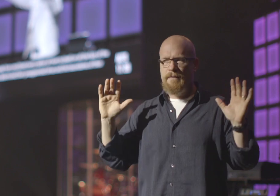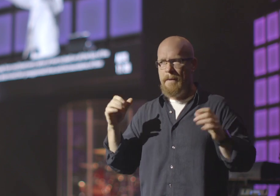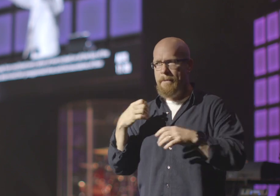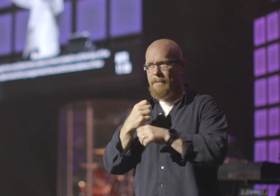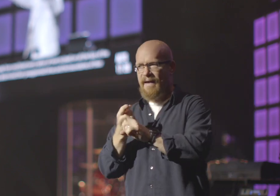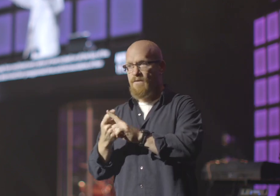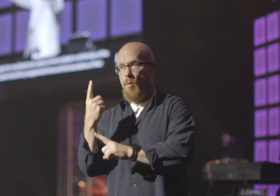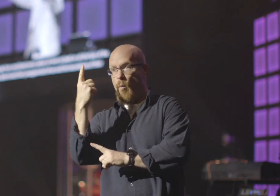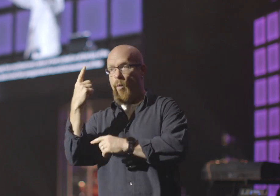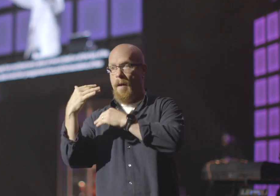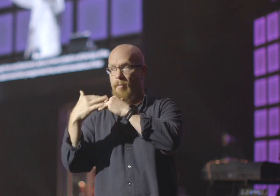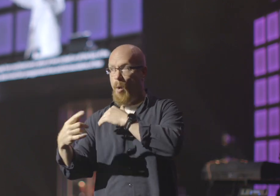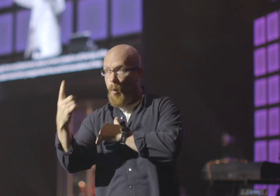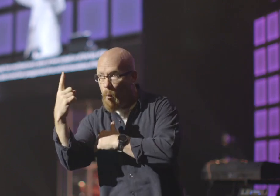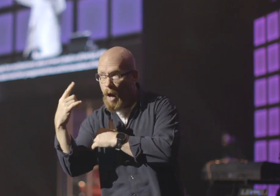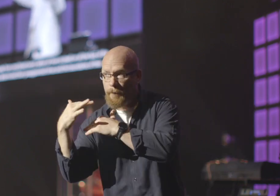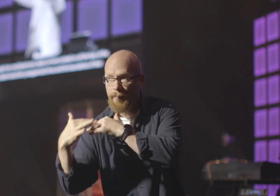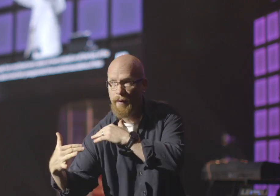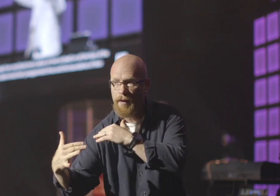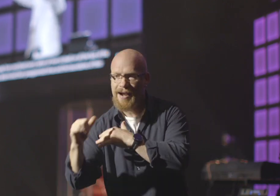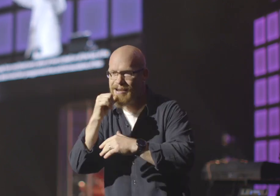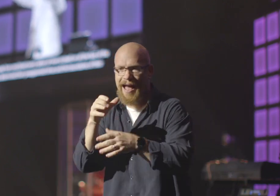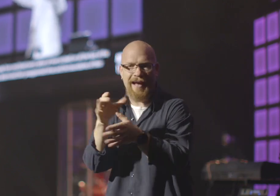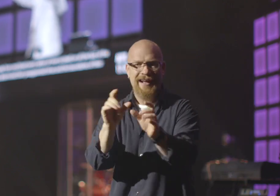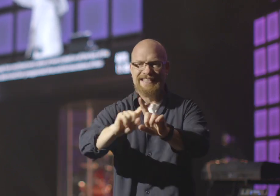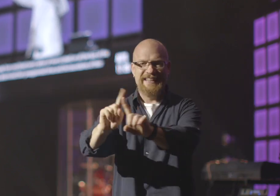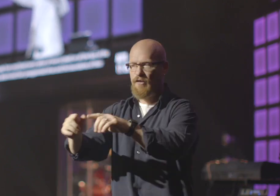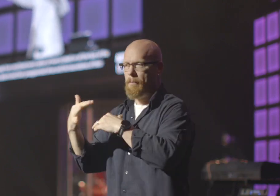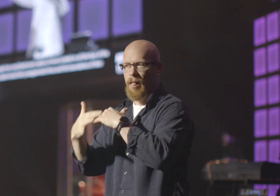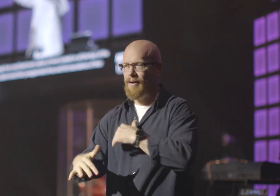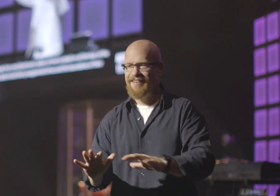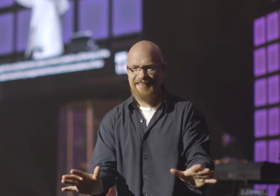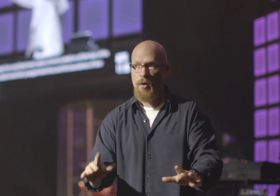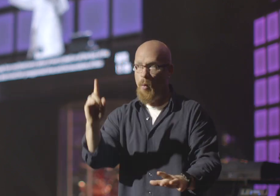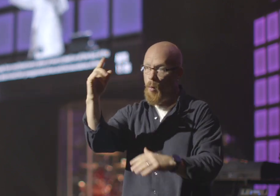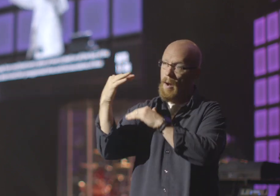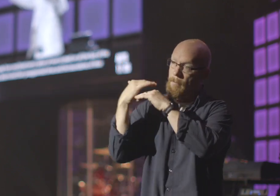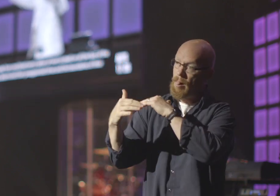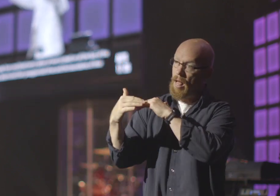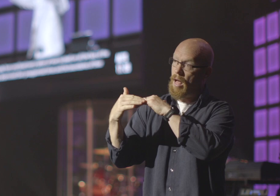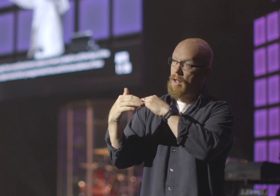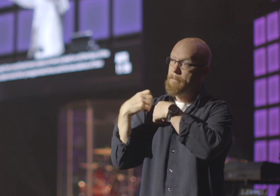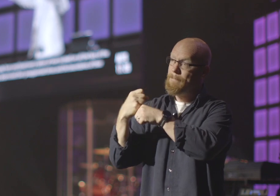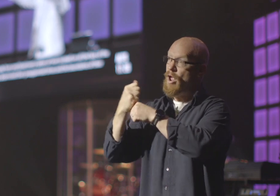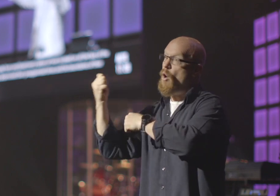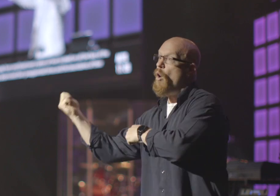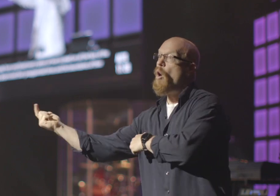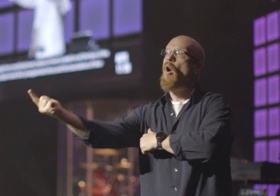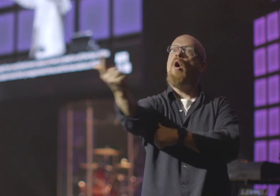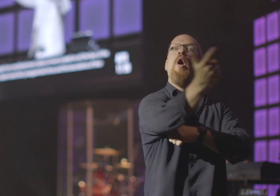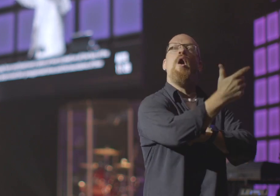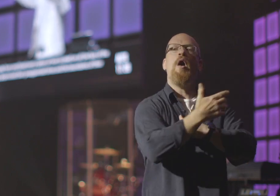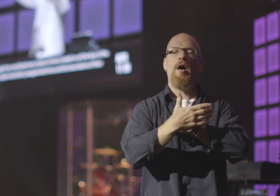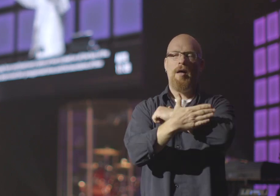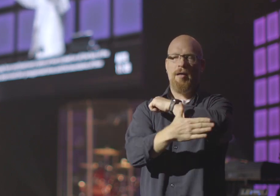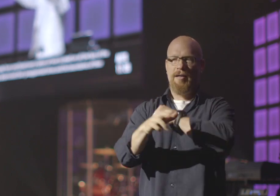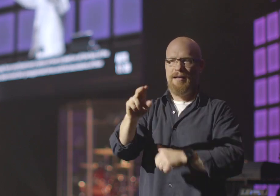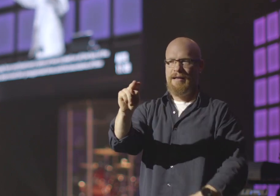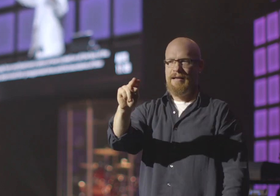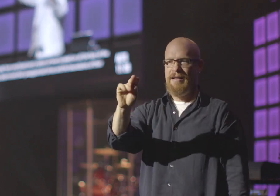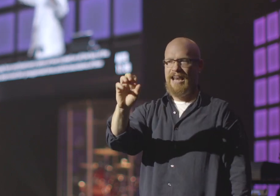how many? All one blood, every what? Amen. So one blood, how many nation? One blood, how many